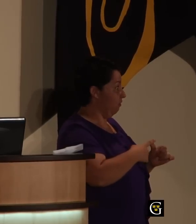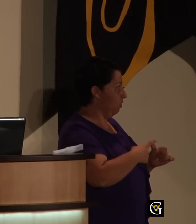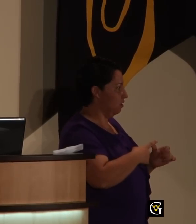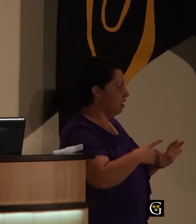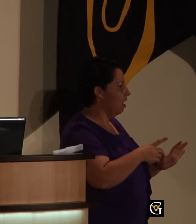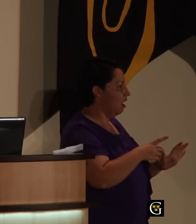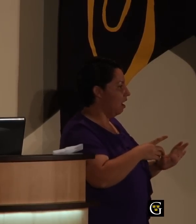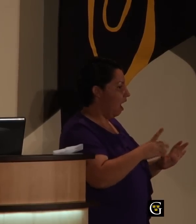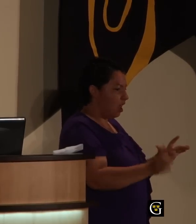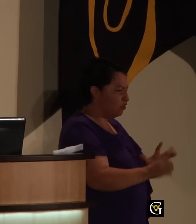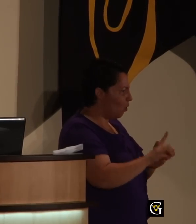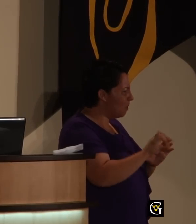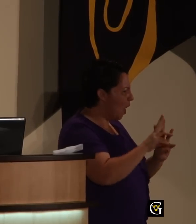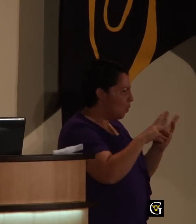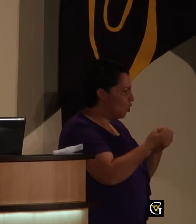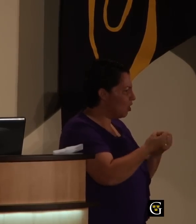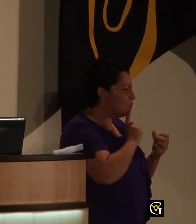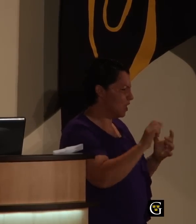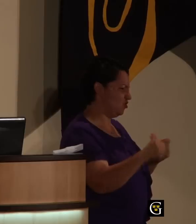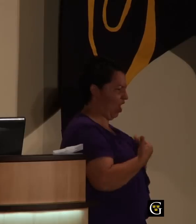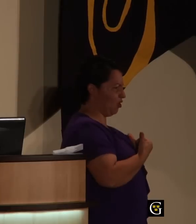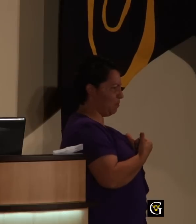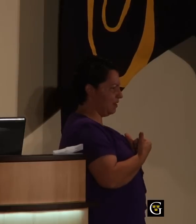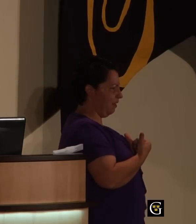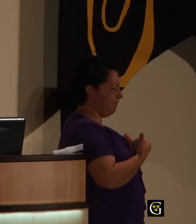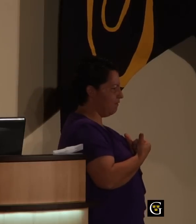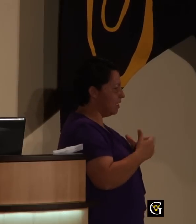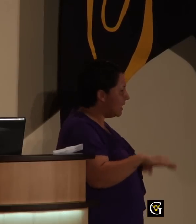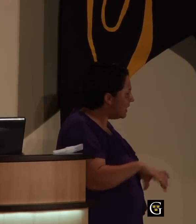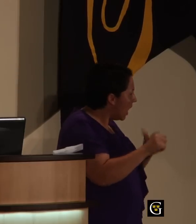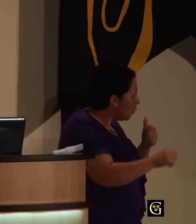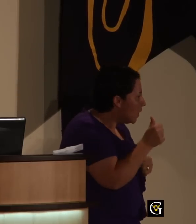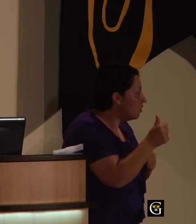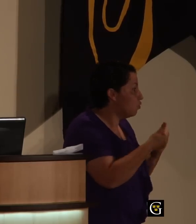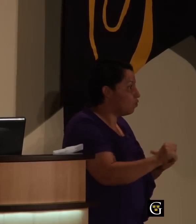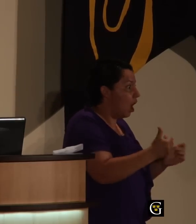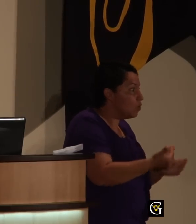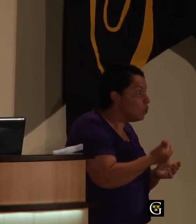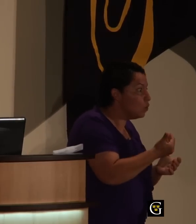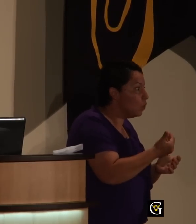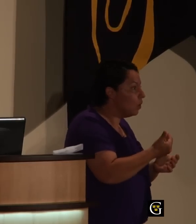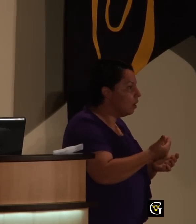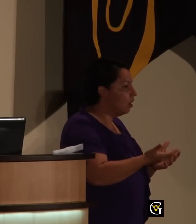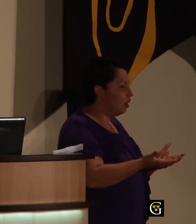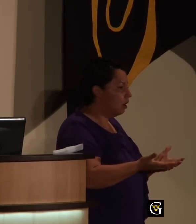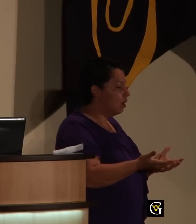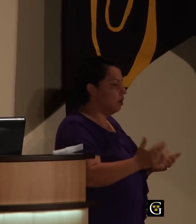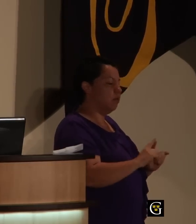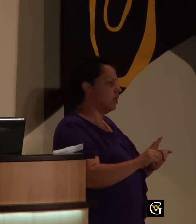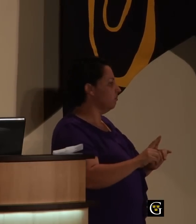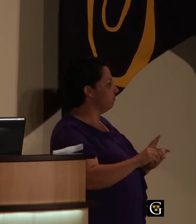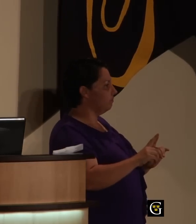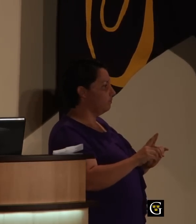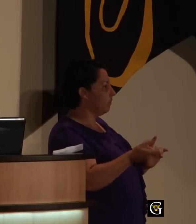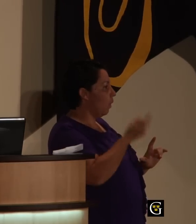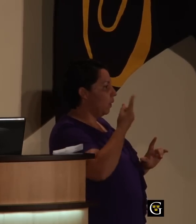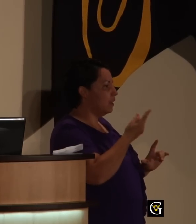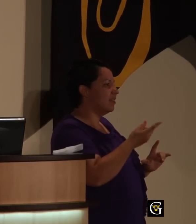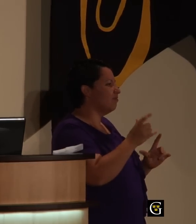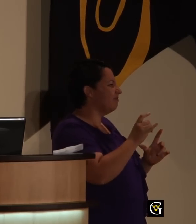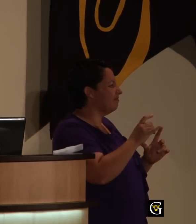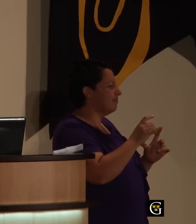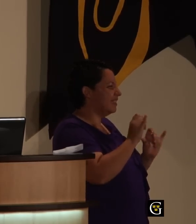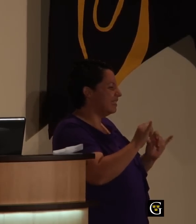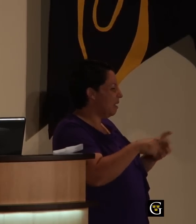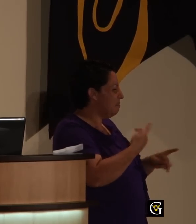I had come to that workshop to challenge myself, to take risks, to try new things. But I also realized that this was one of those kind of